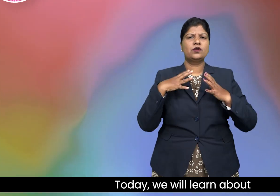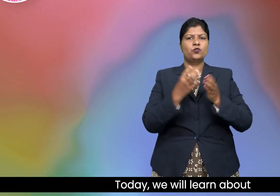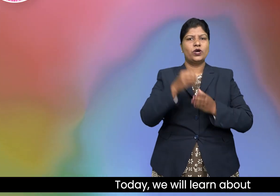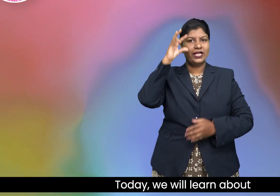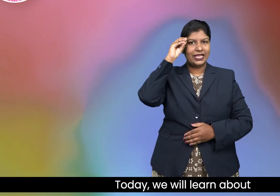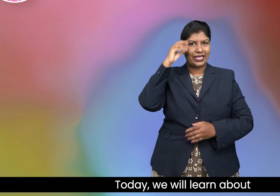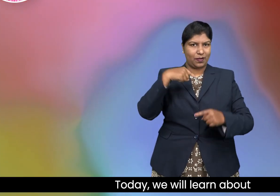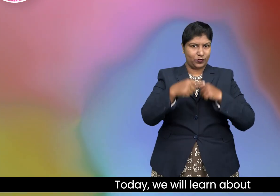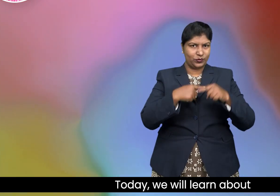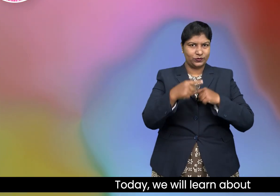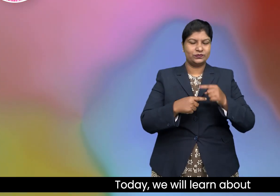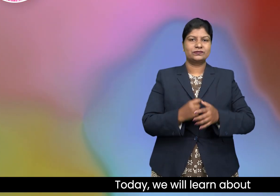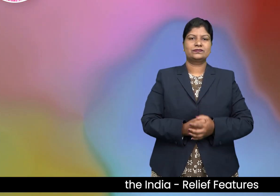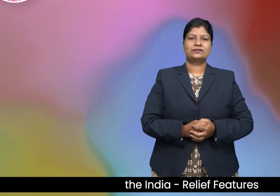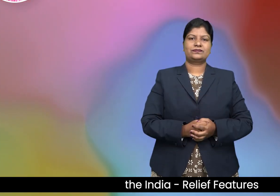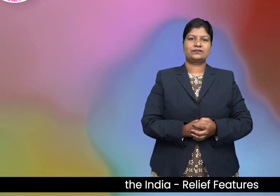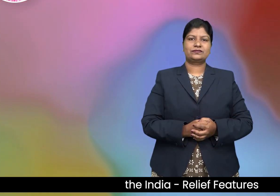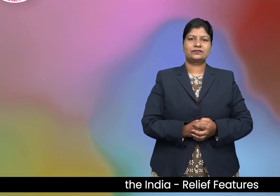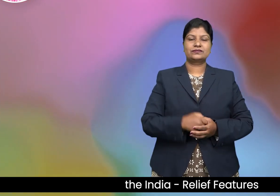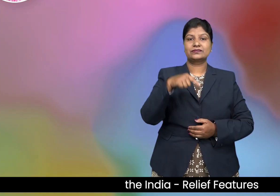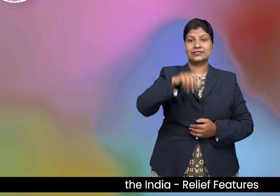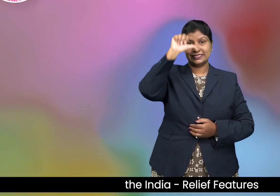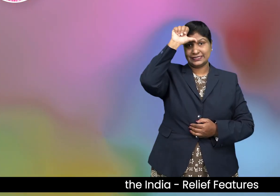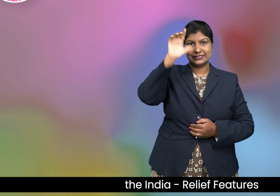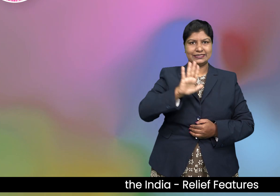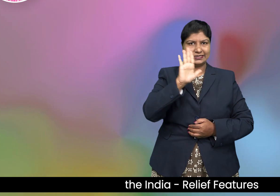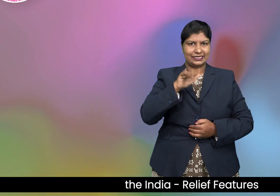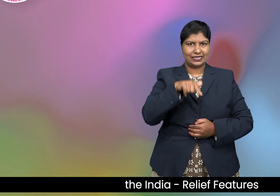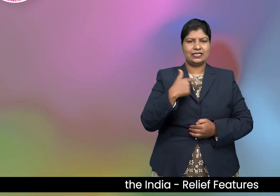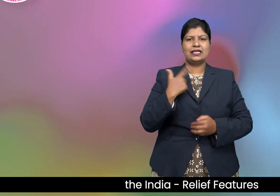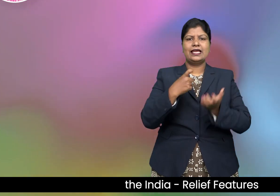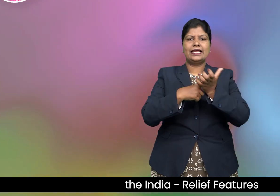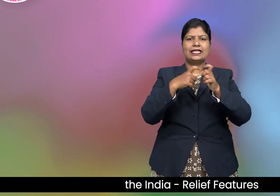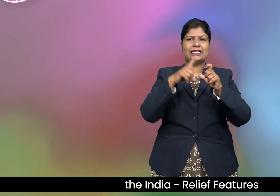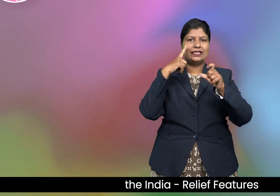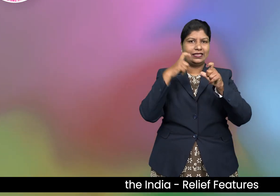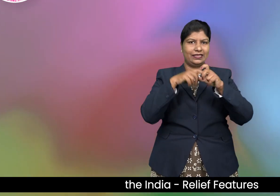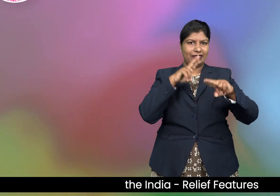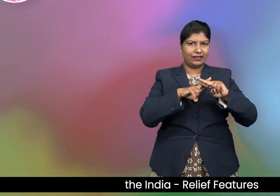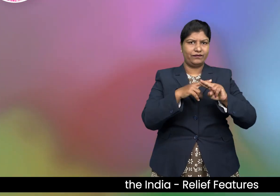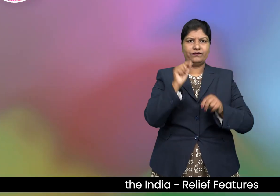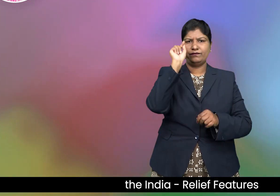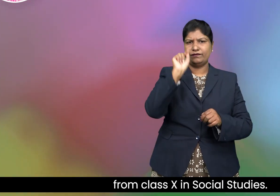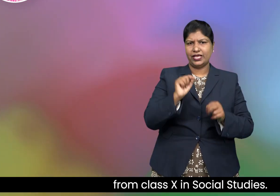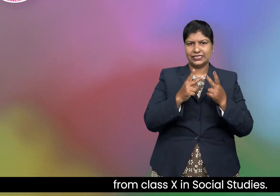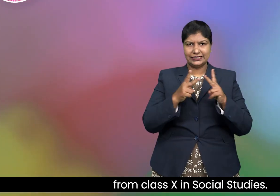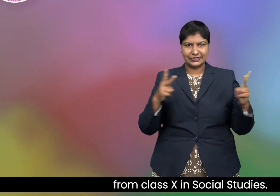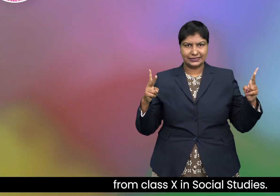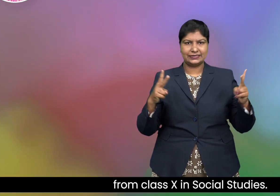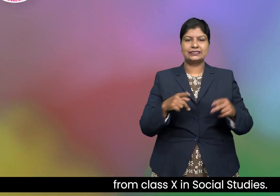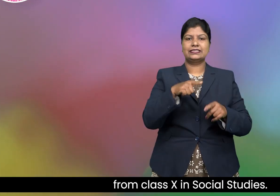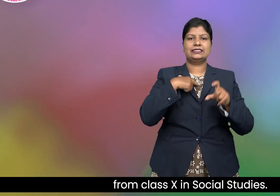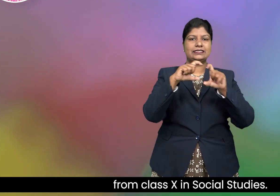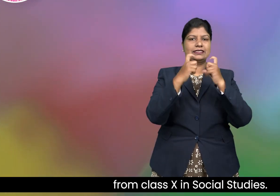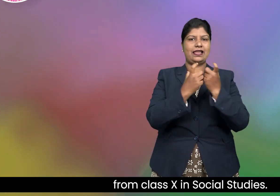learn about the India relief features from class